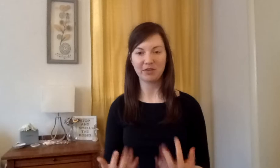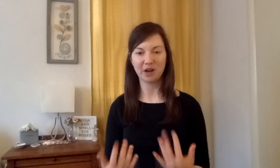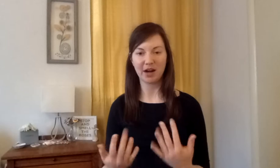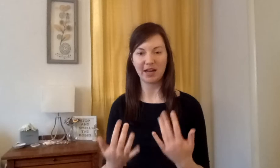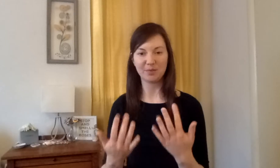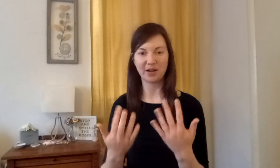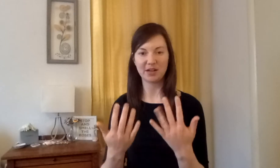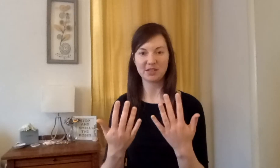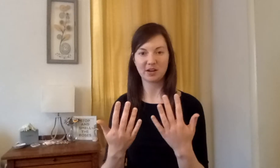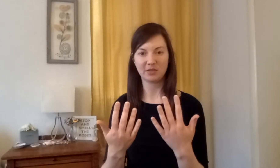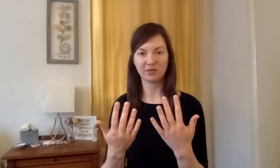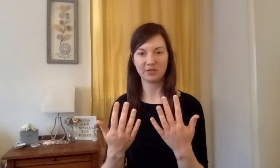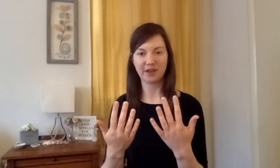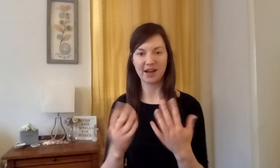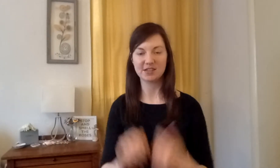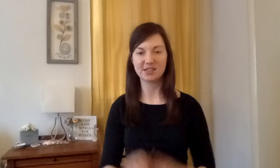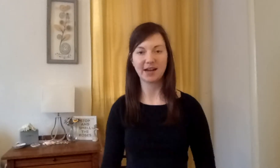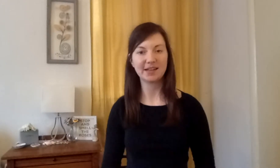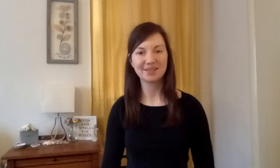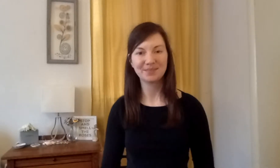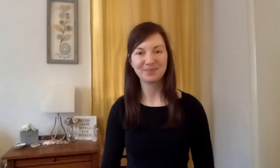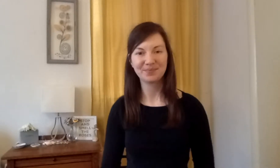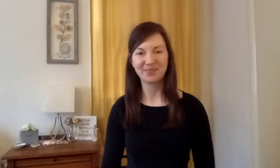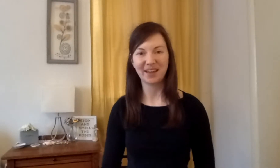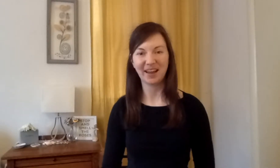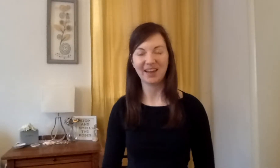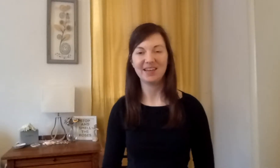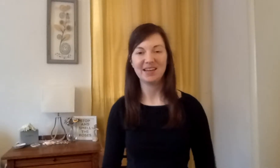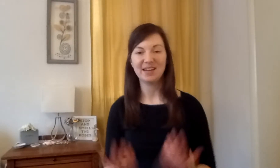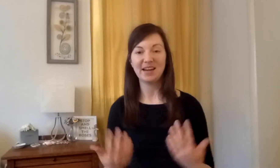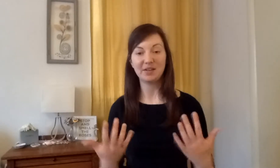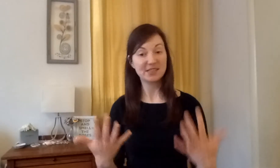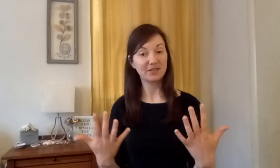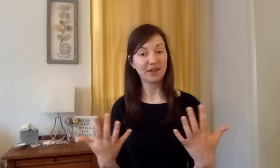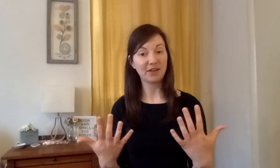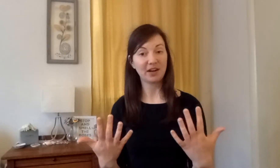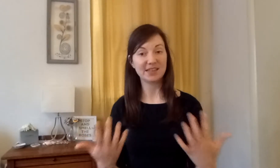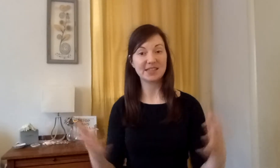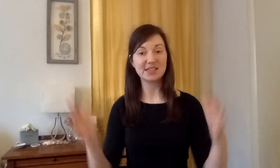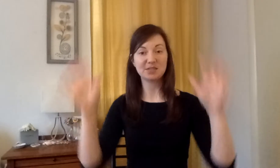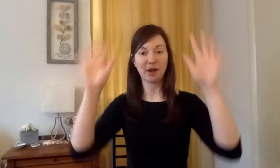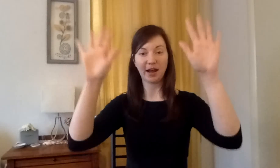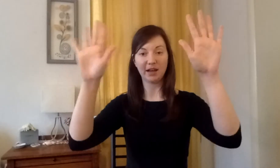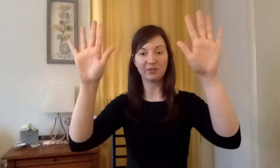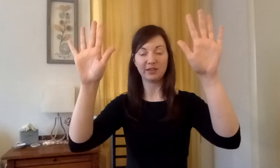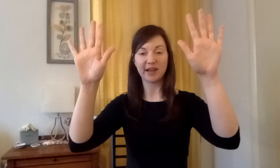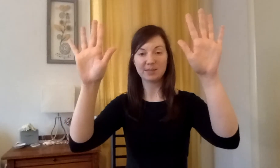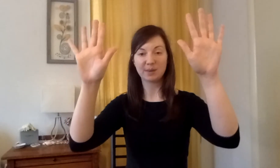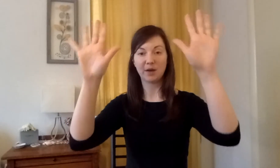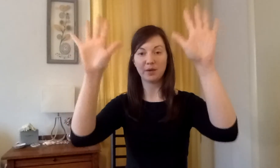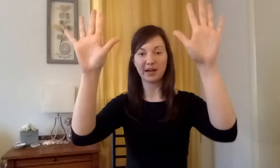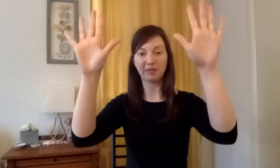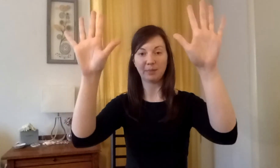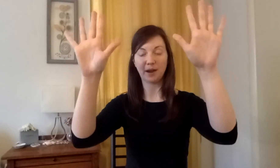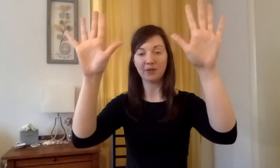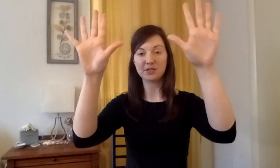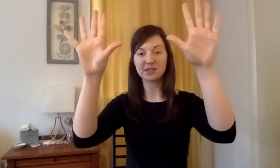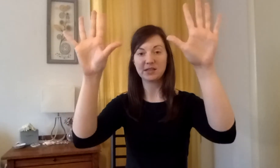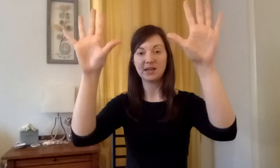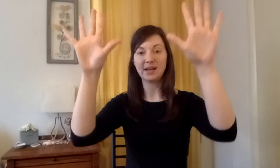our campfire song for fireside. Okay, now instead of having our hands this way, for the last part, we're going to have them out, and